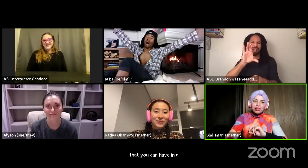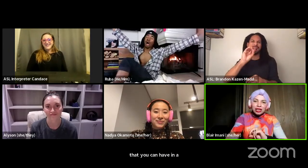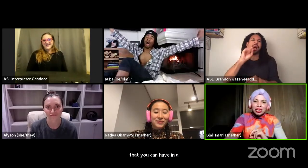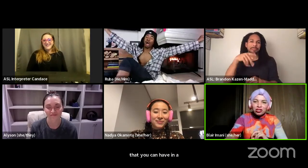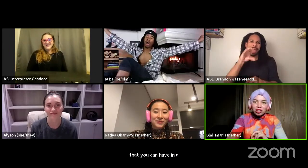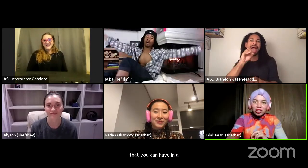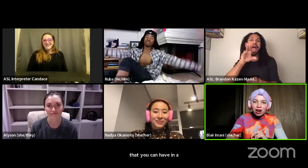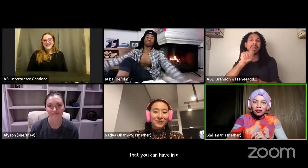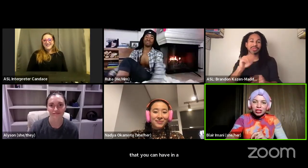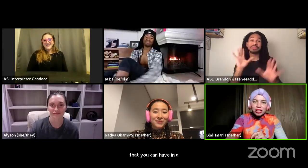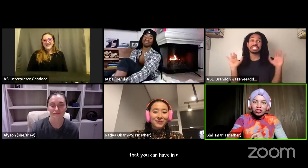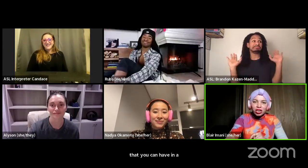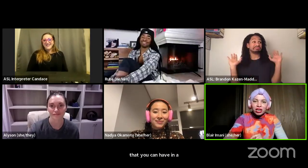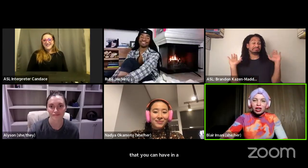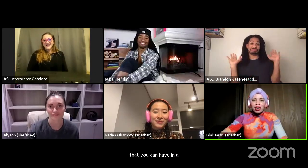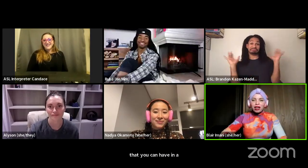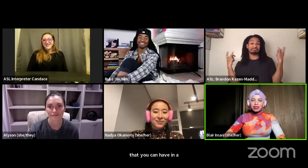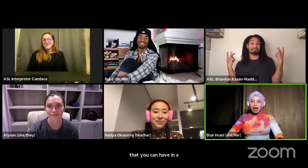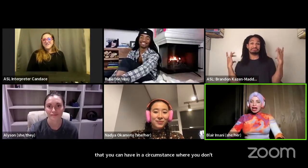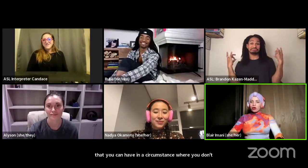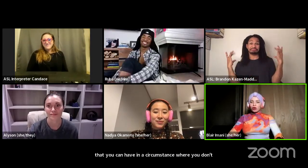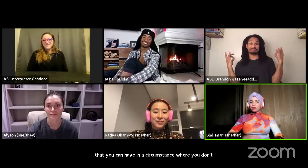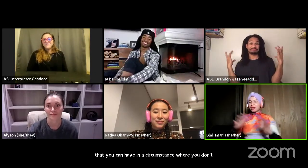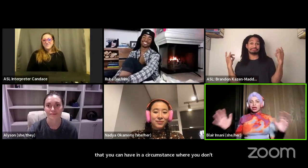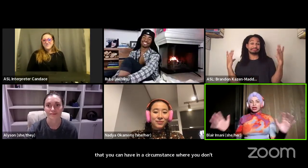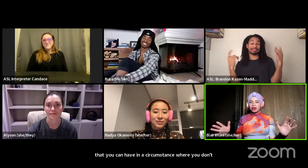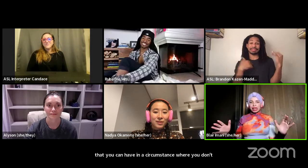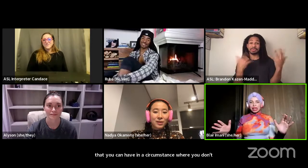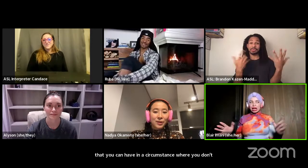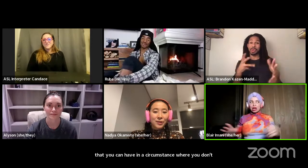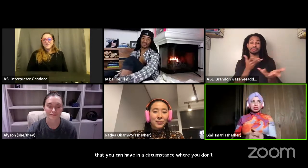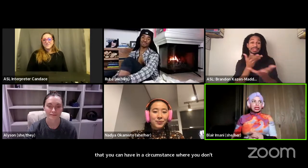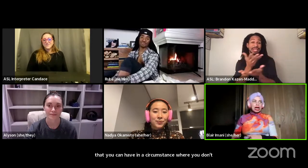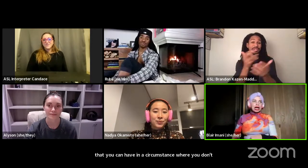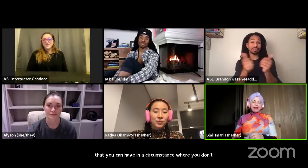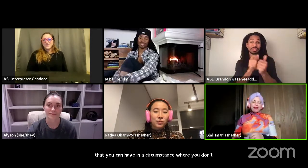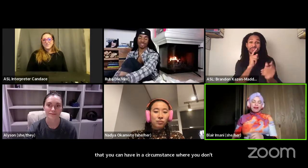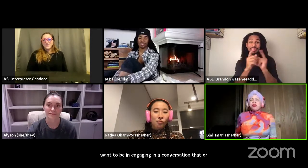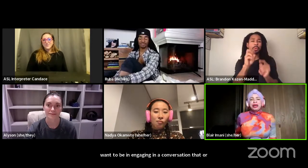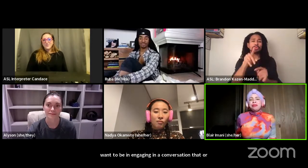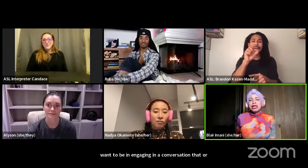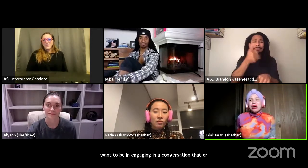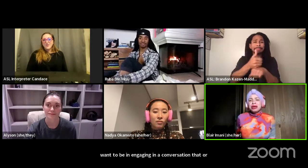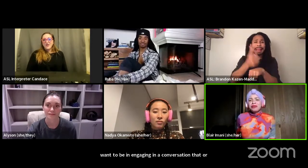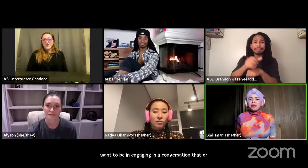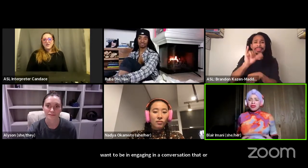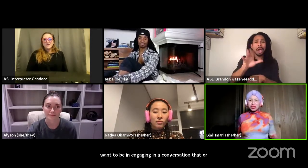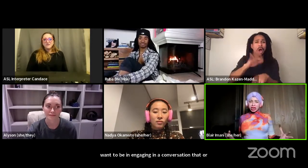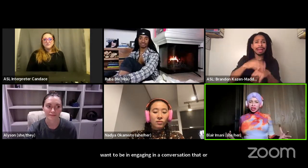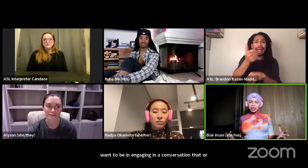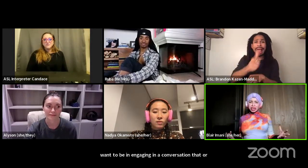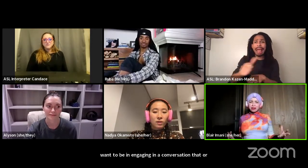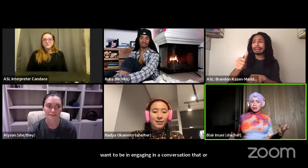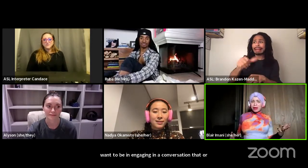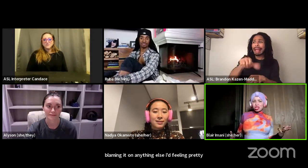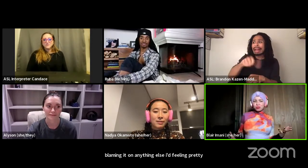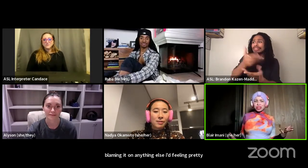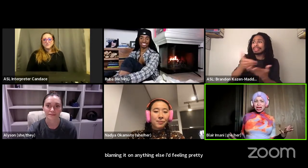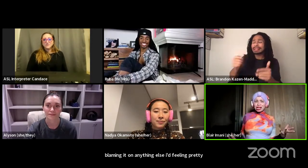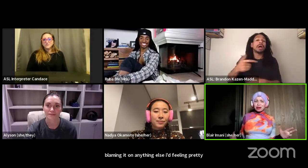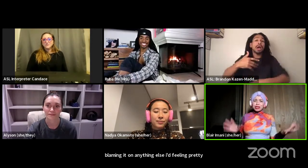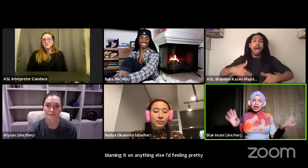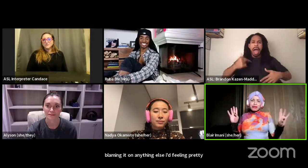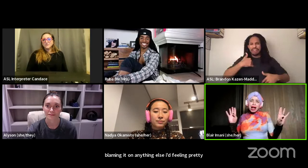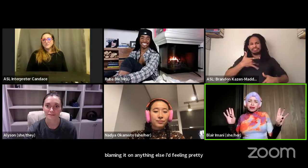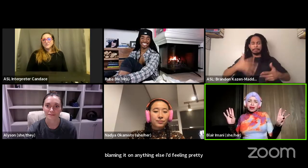to be engaging in a conversation, that or blaming it on anything else. I'm feeling pretty bloated from all the turkey and the